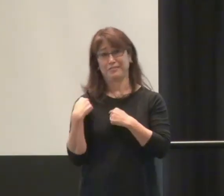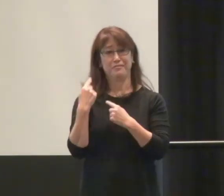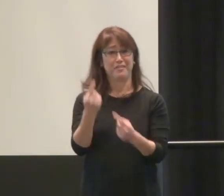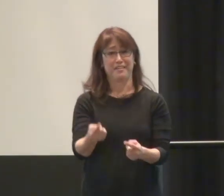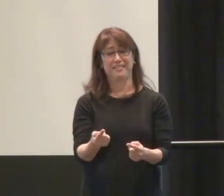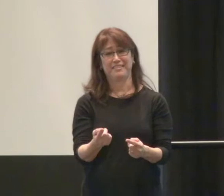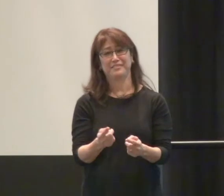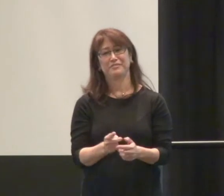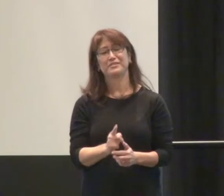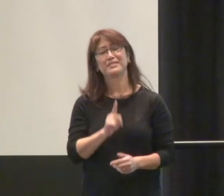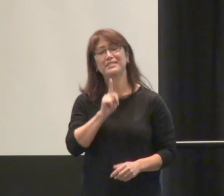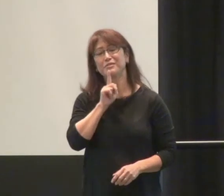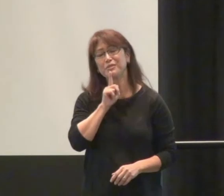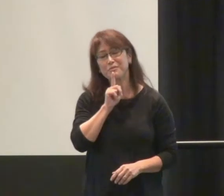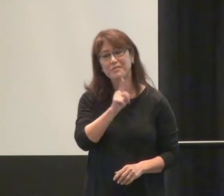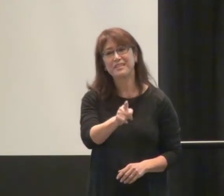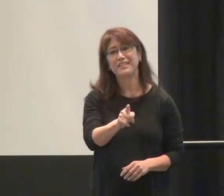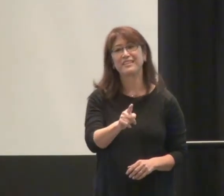Like everyone has said before me today,